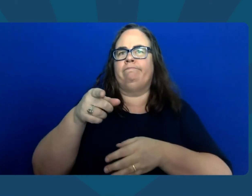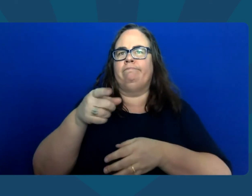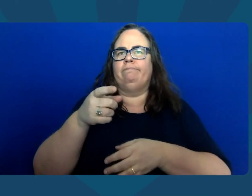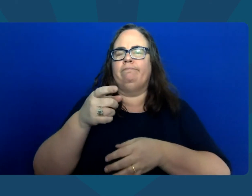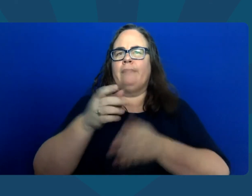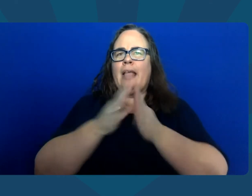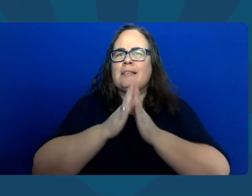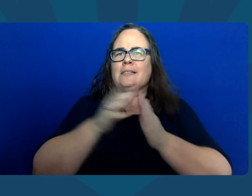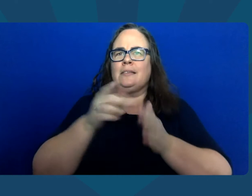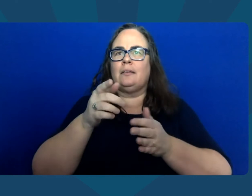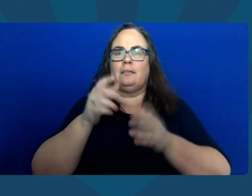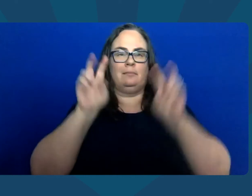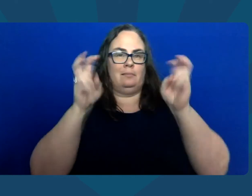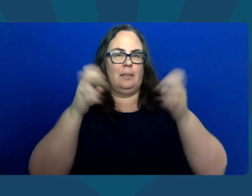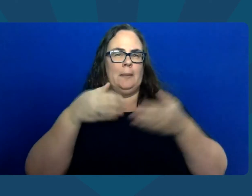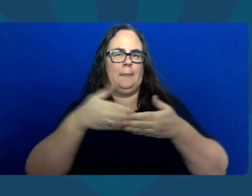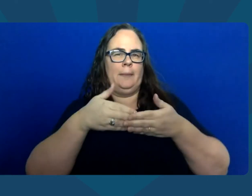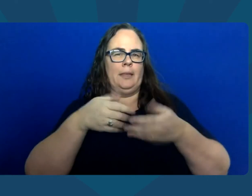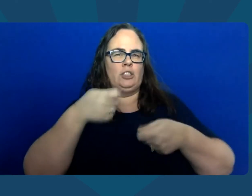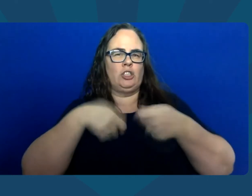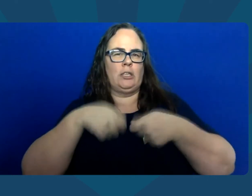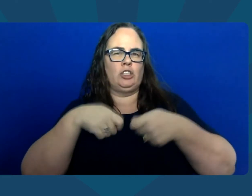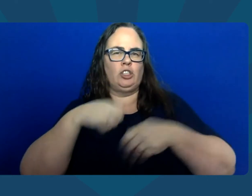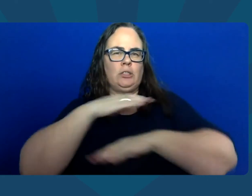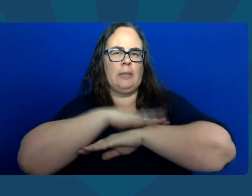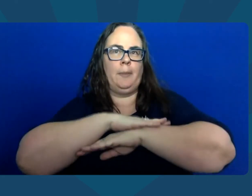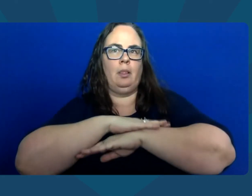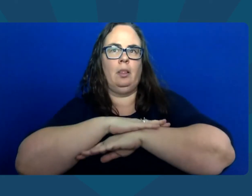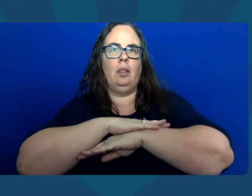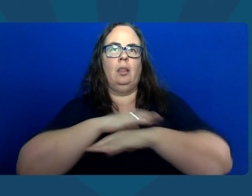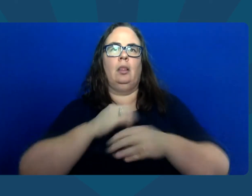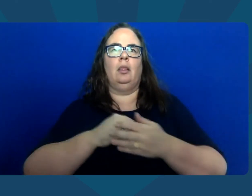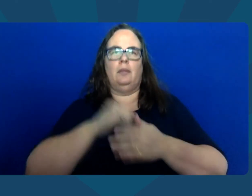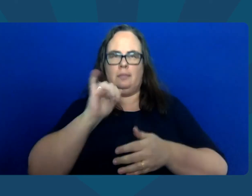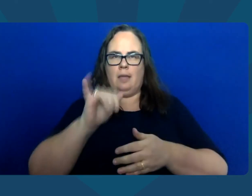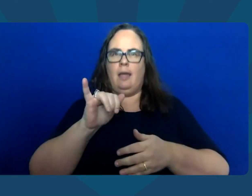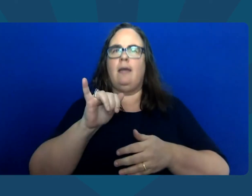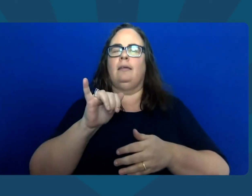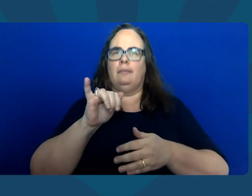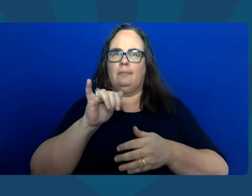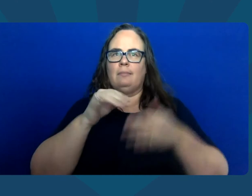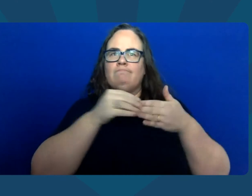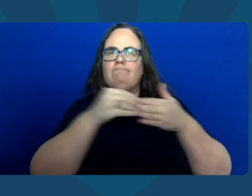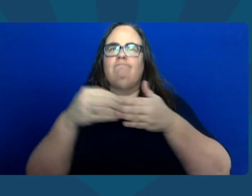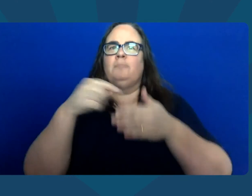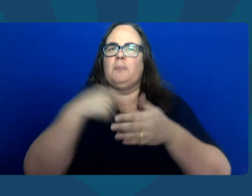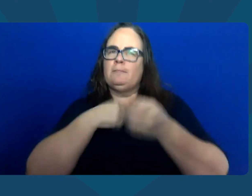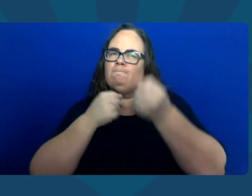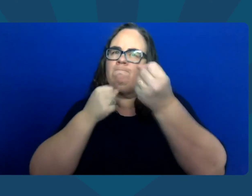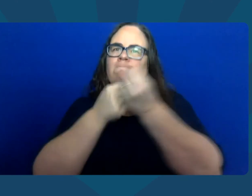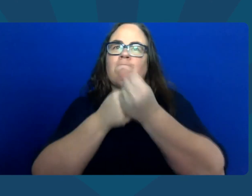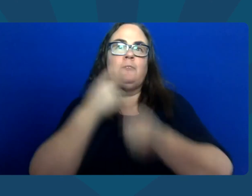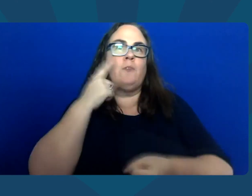A constituent request for baby changing tables resulted in me